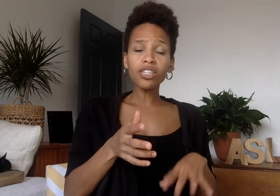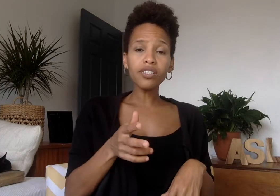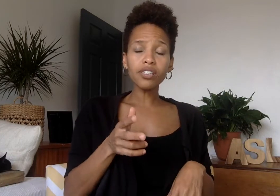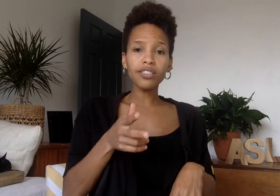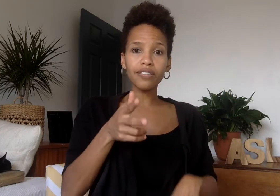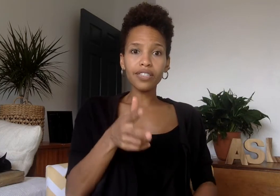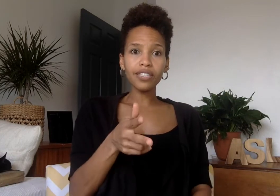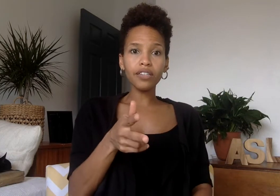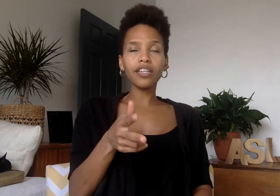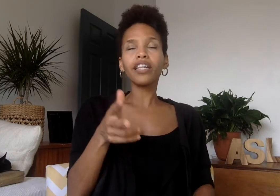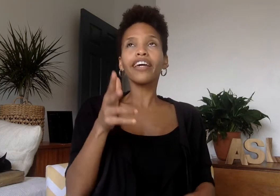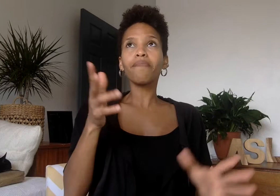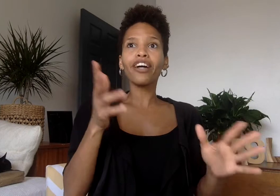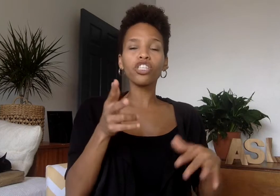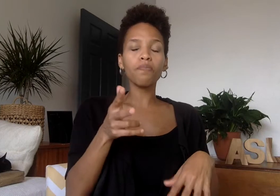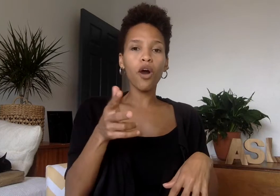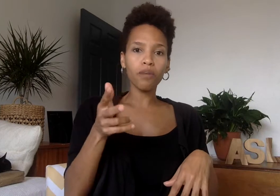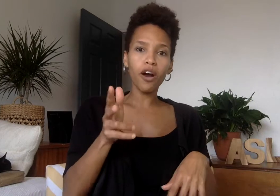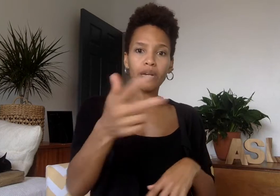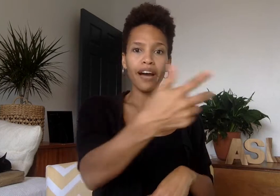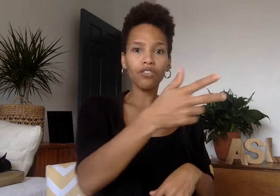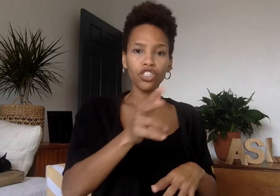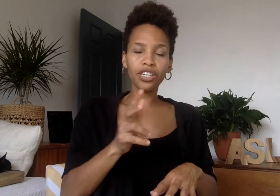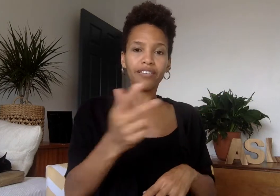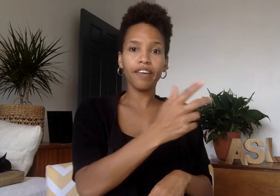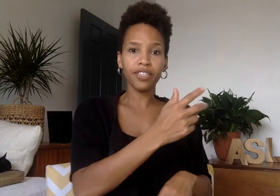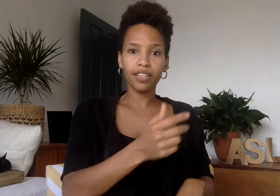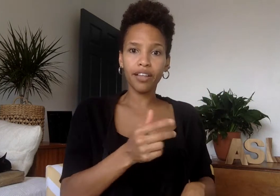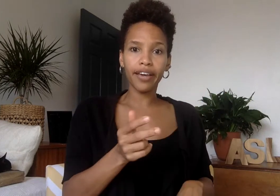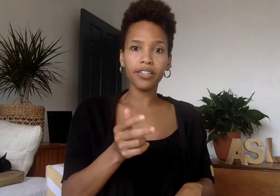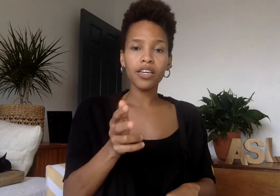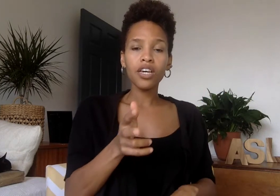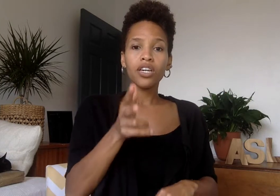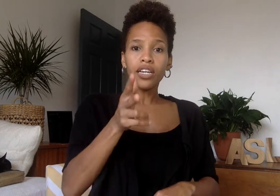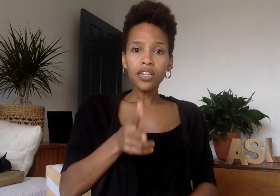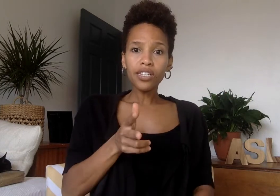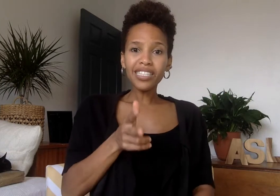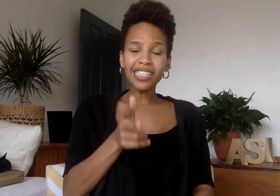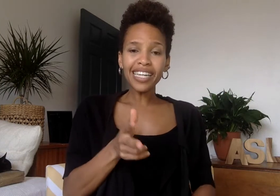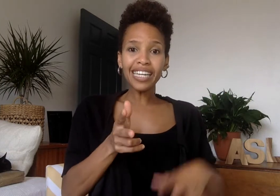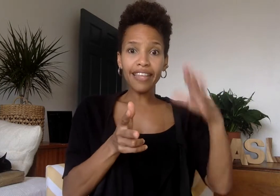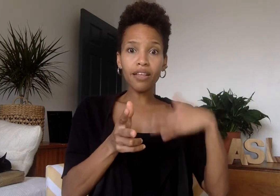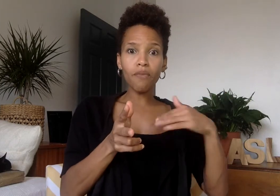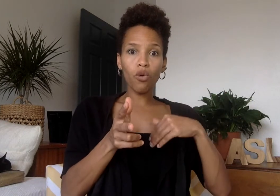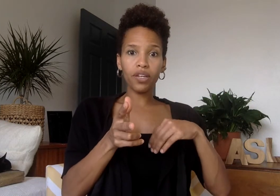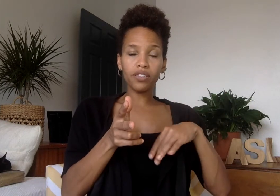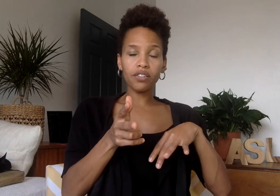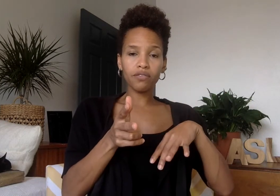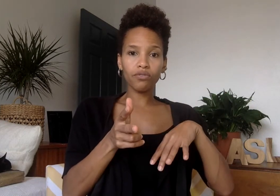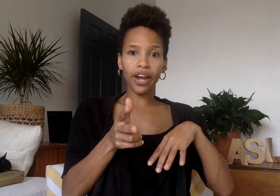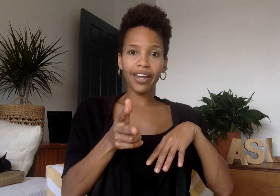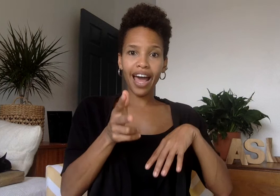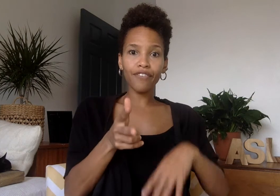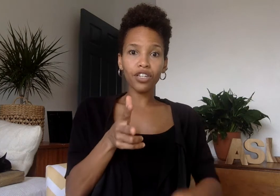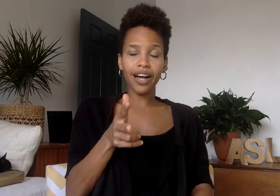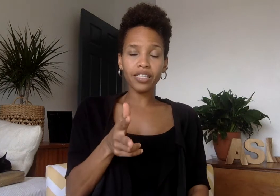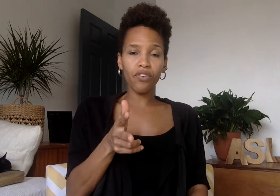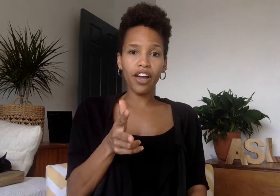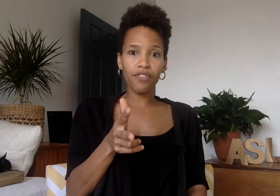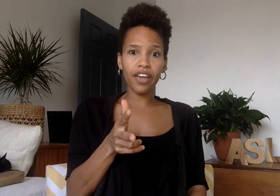just like imagine the part about turning left at the light. Sit in the moment, right? Have your classifier